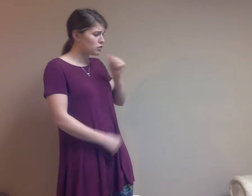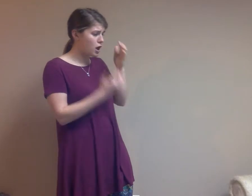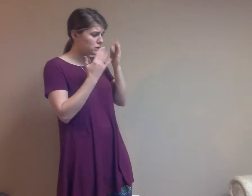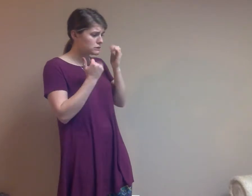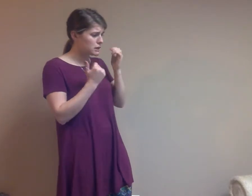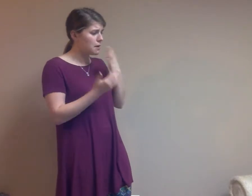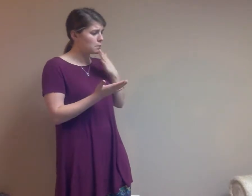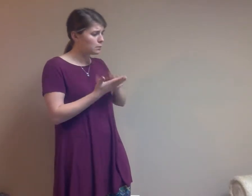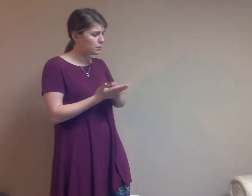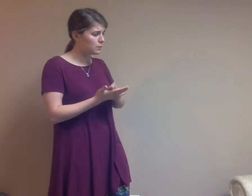I know.